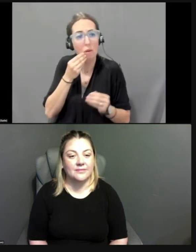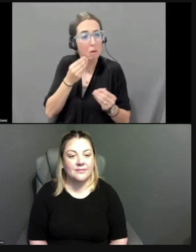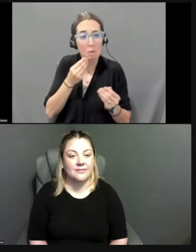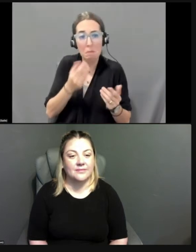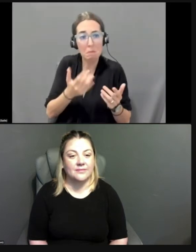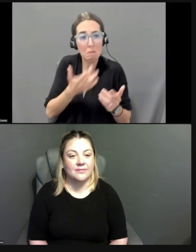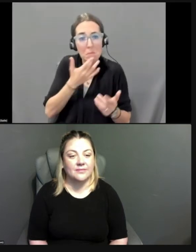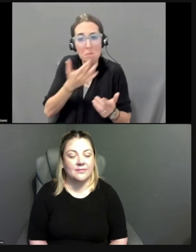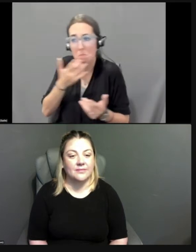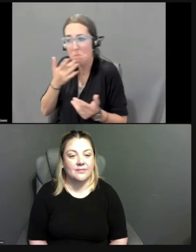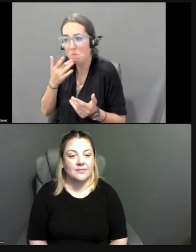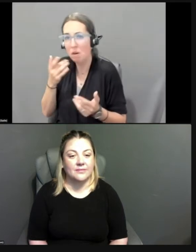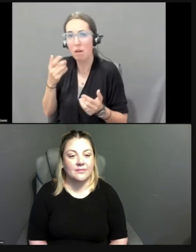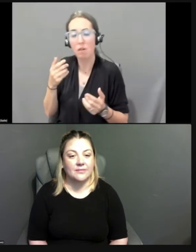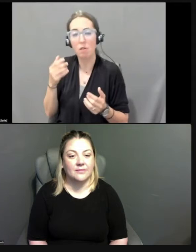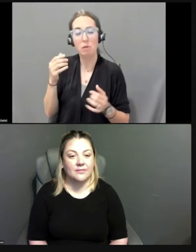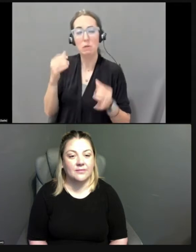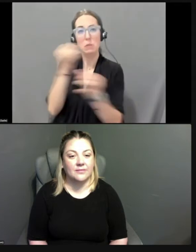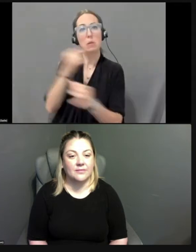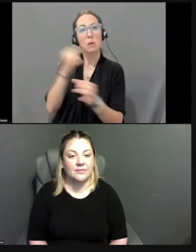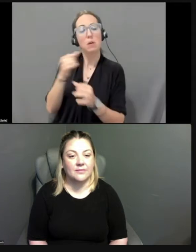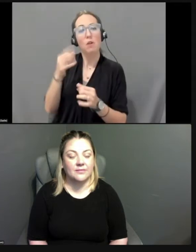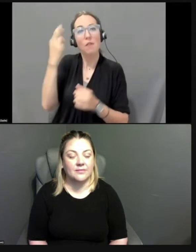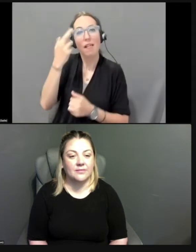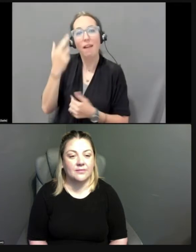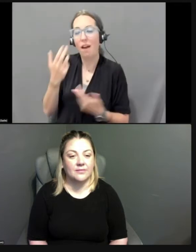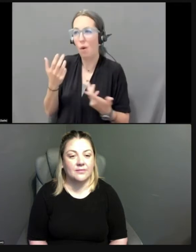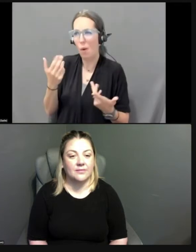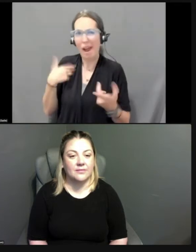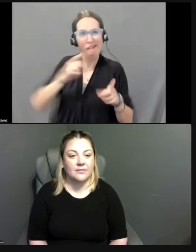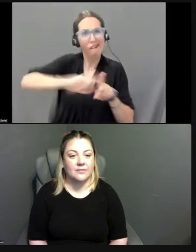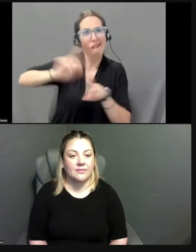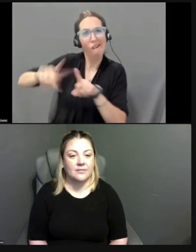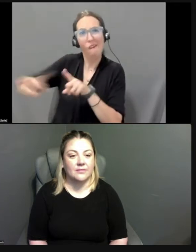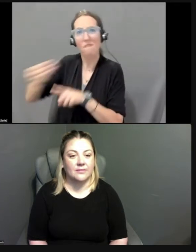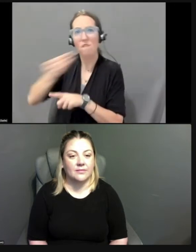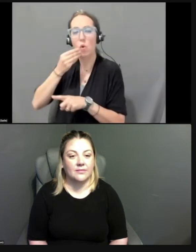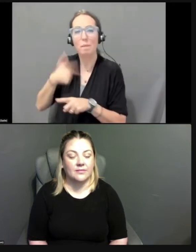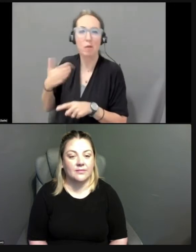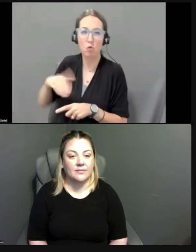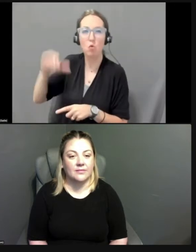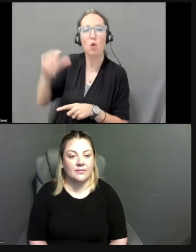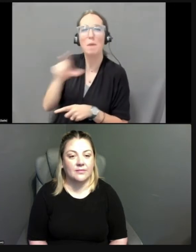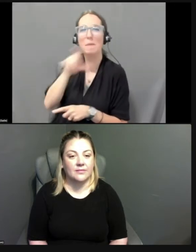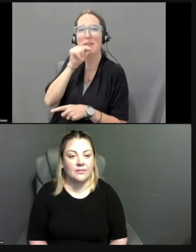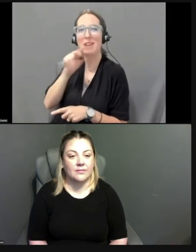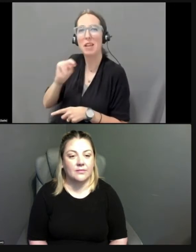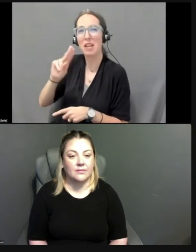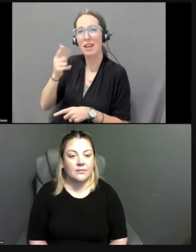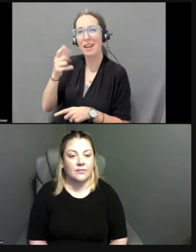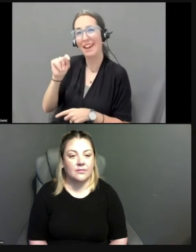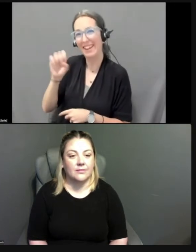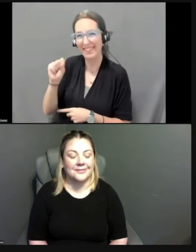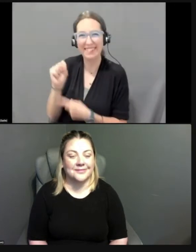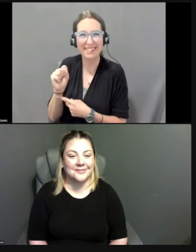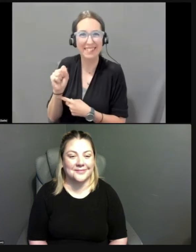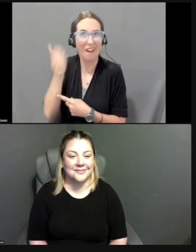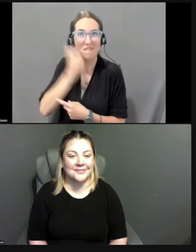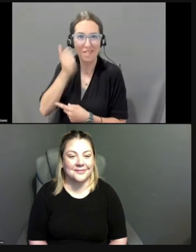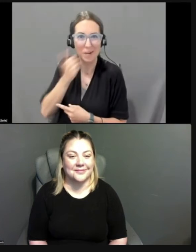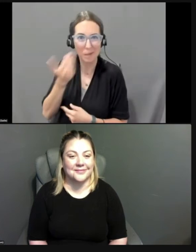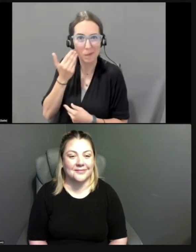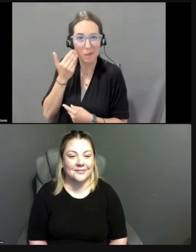haven't eaten my whole life. Like, grew up basically eating chicken nuggets for like every single meal. My palate expanded, and when that